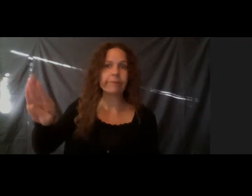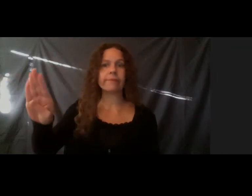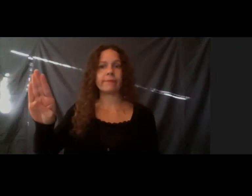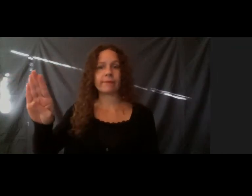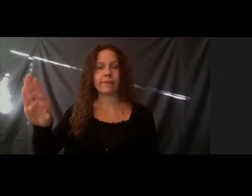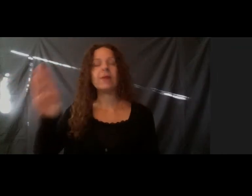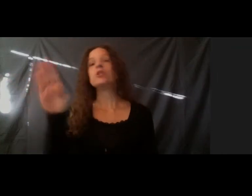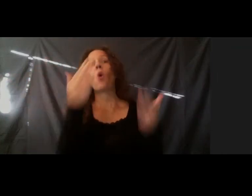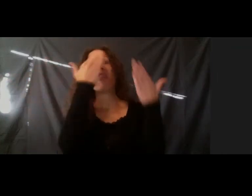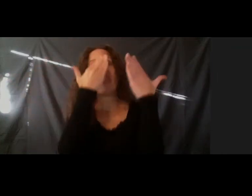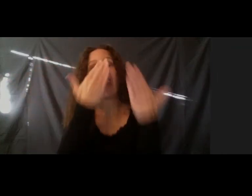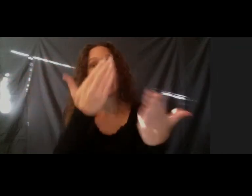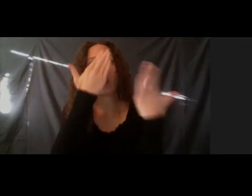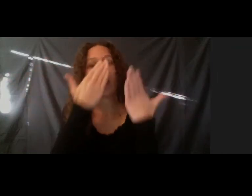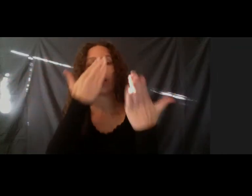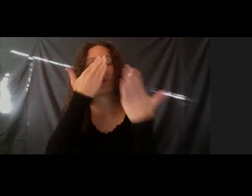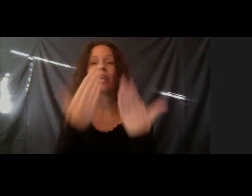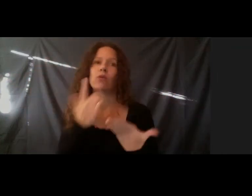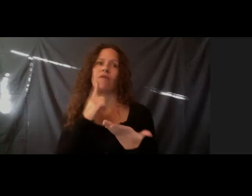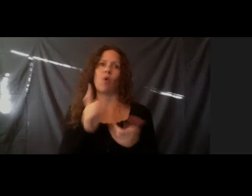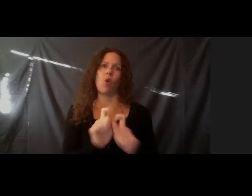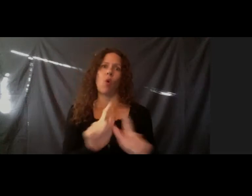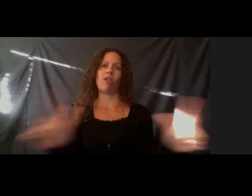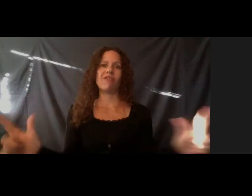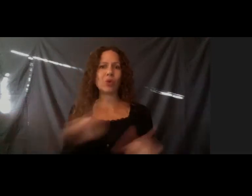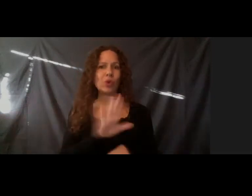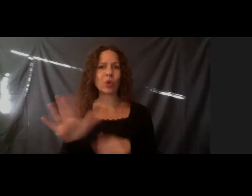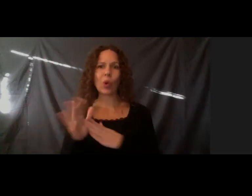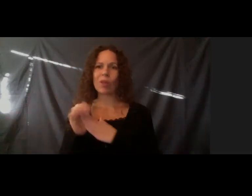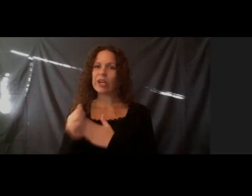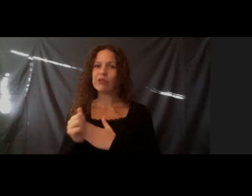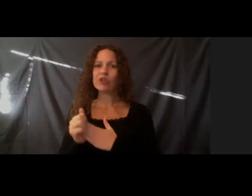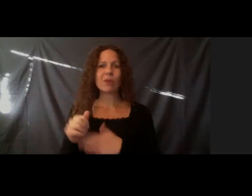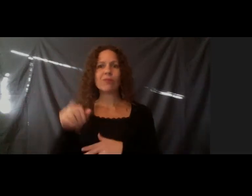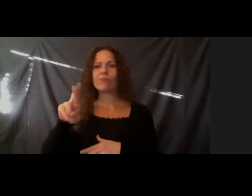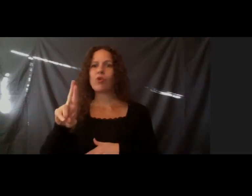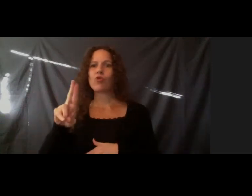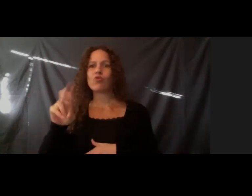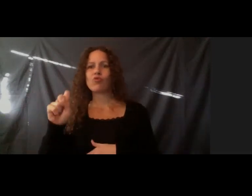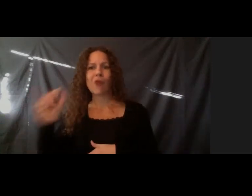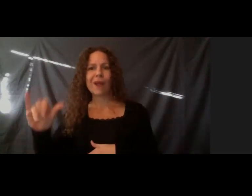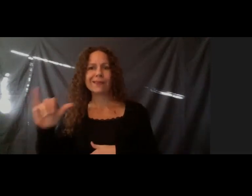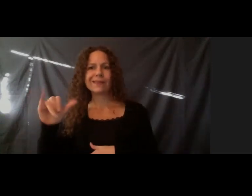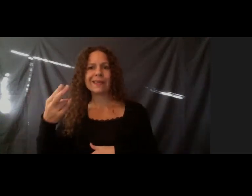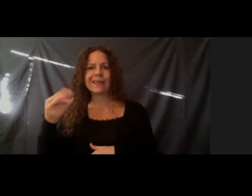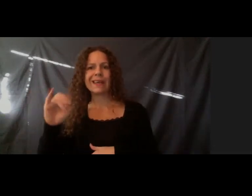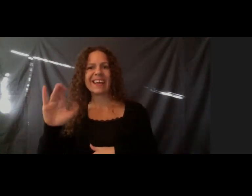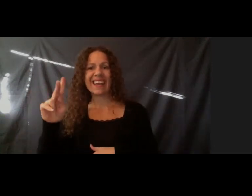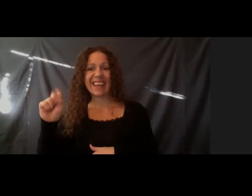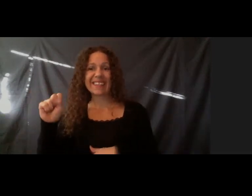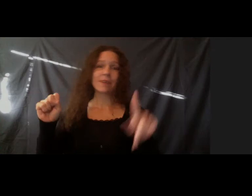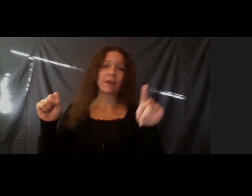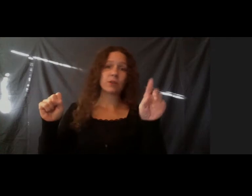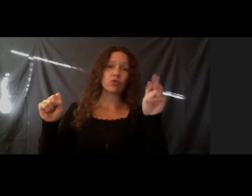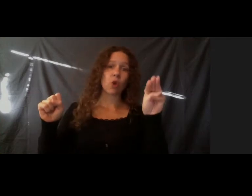you to all of you, and to the leadership of Rusty Hicks and to Tom Perez for all of that. We should have nothing